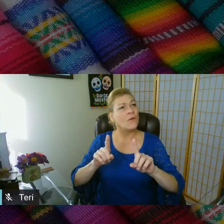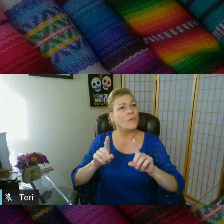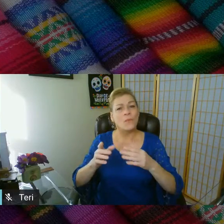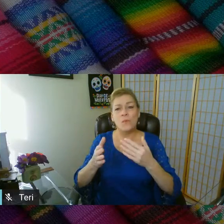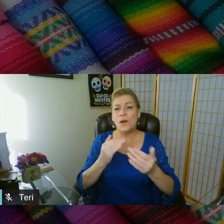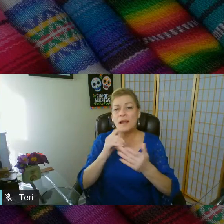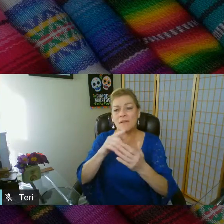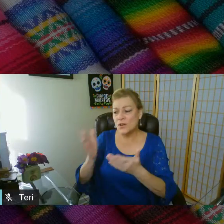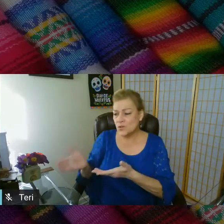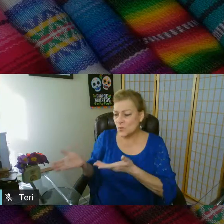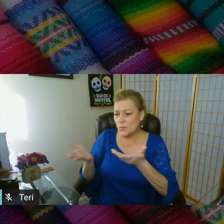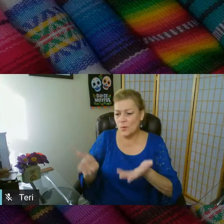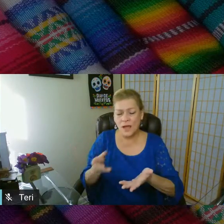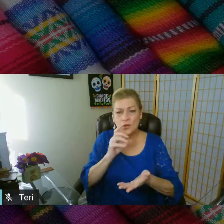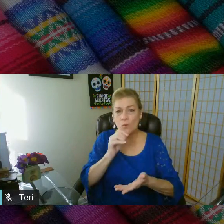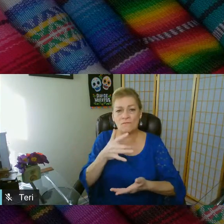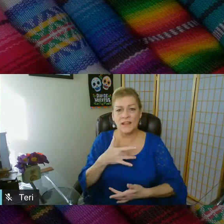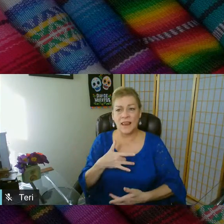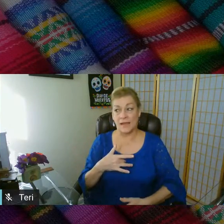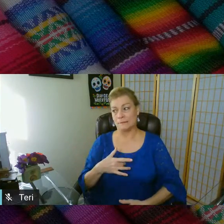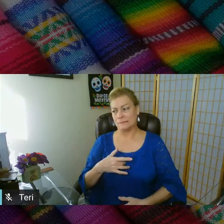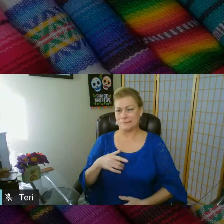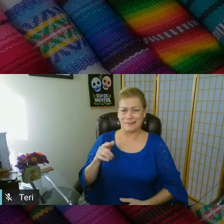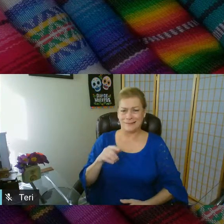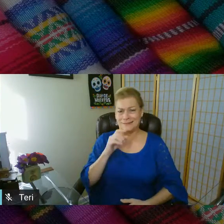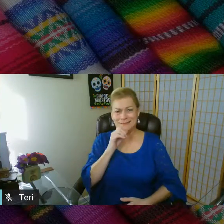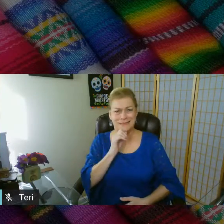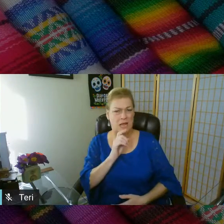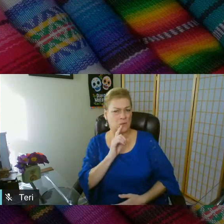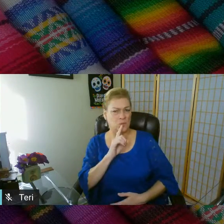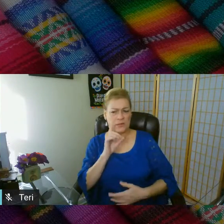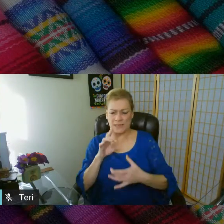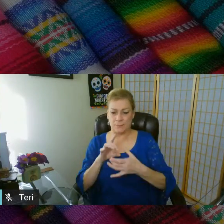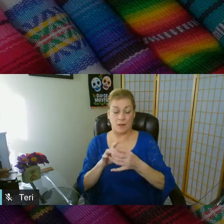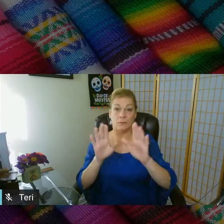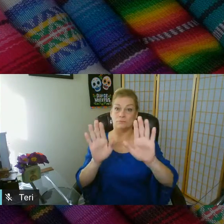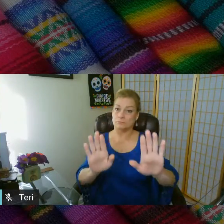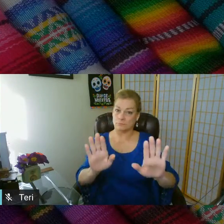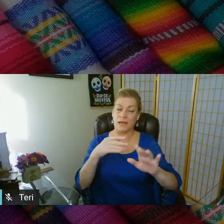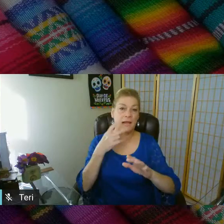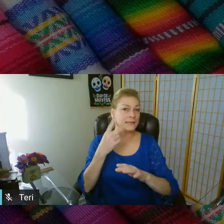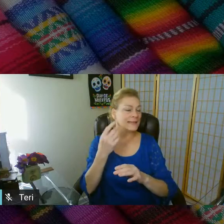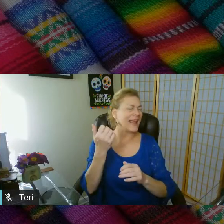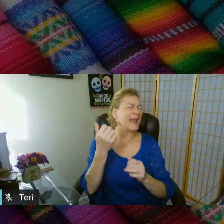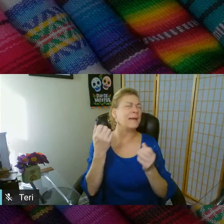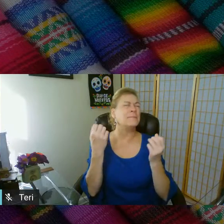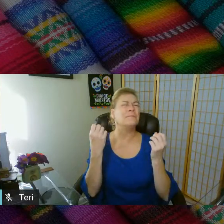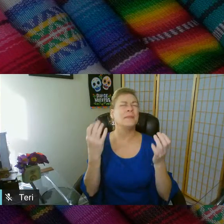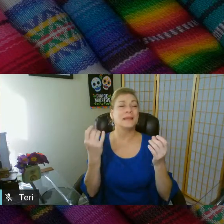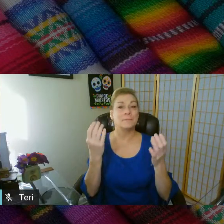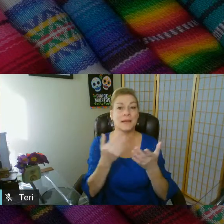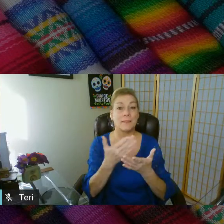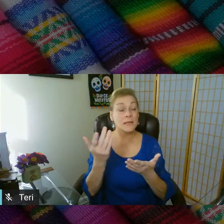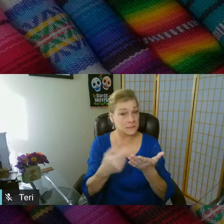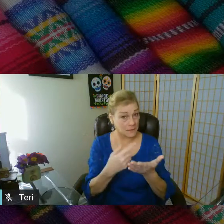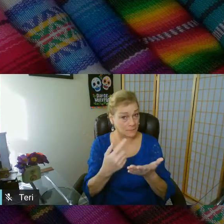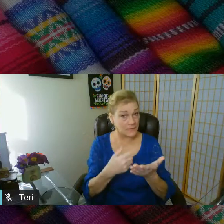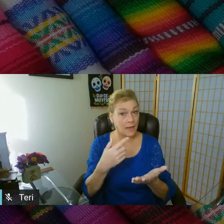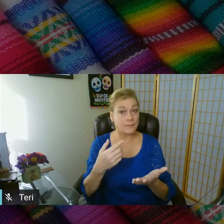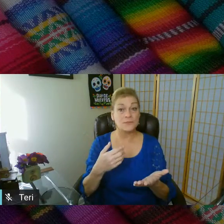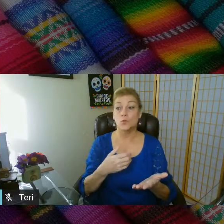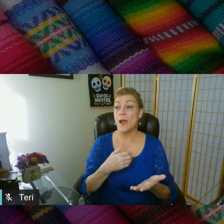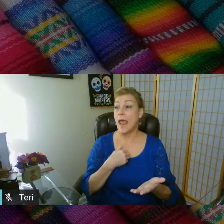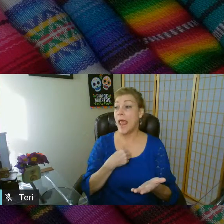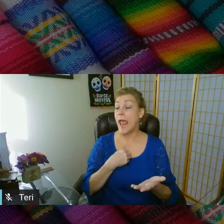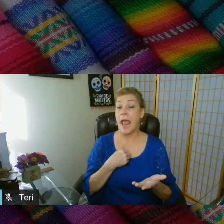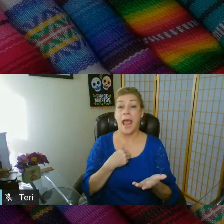brought today, to not feel like, oh, well, this wouldn't really belong there, because I've seen everything. A lot of times there's alcohol, tequila,